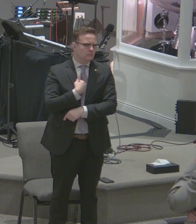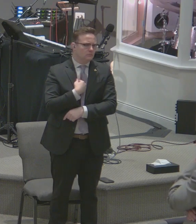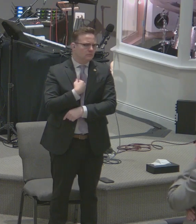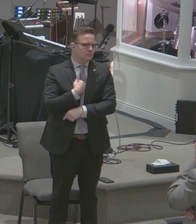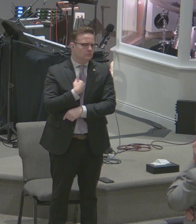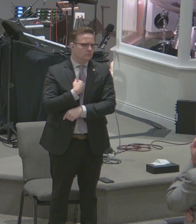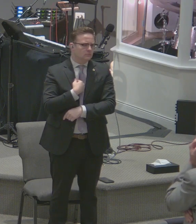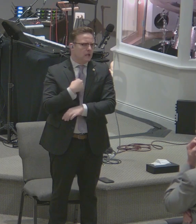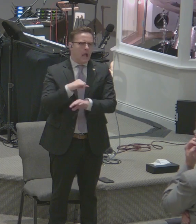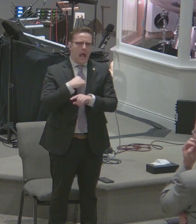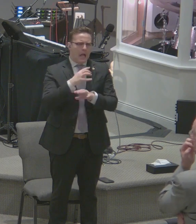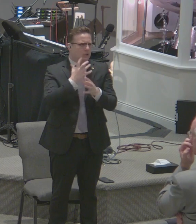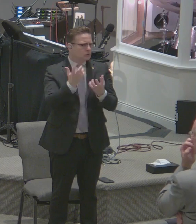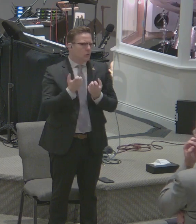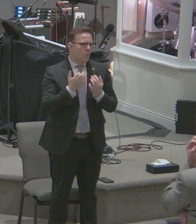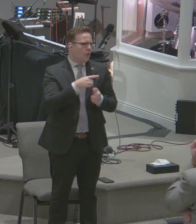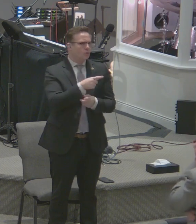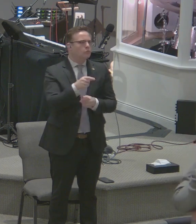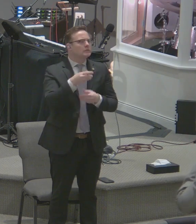I do not.